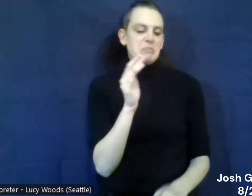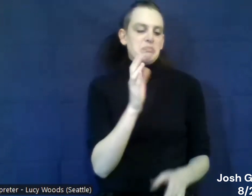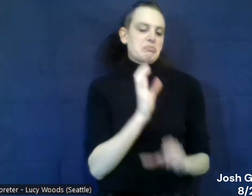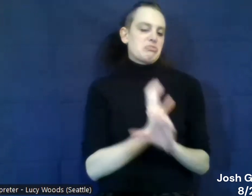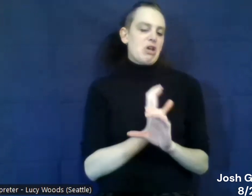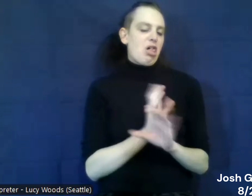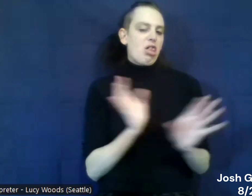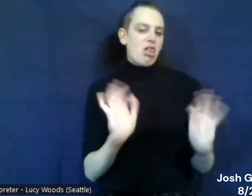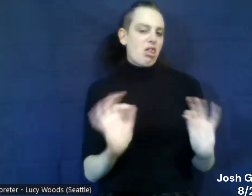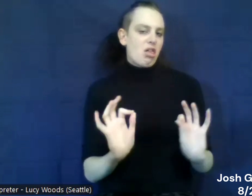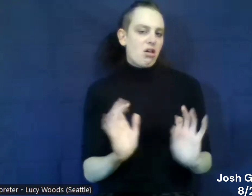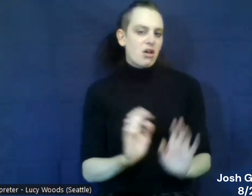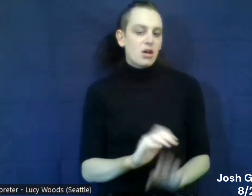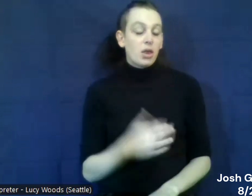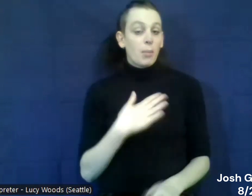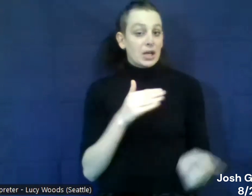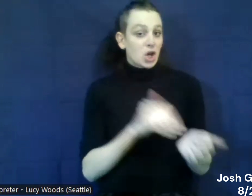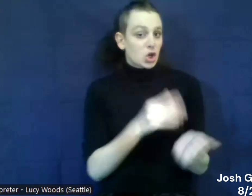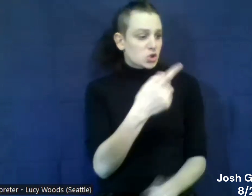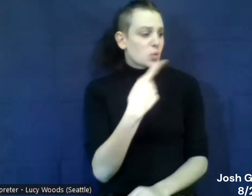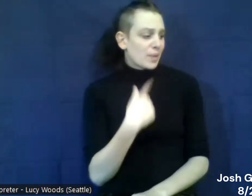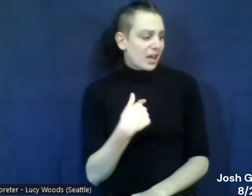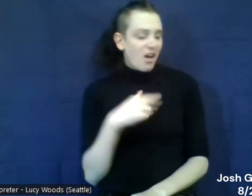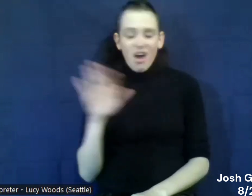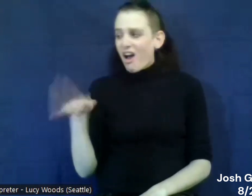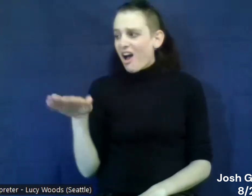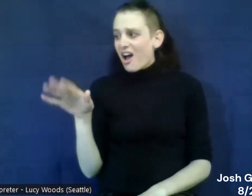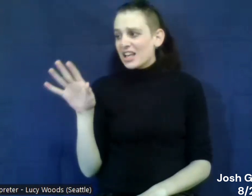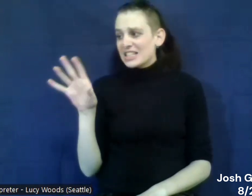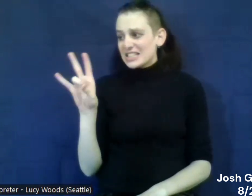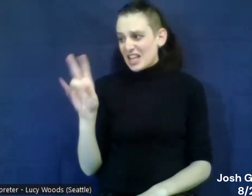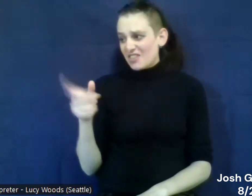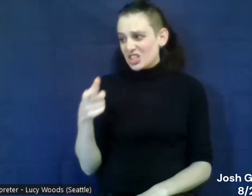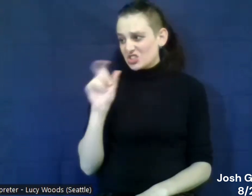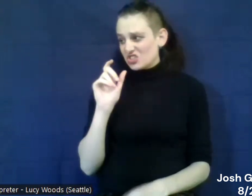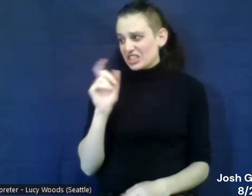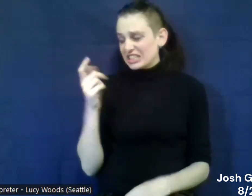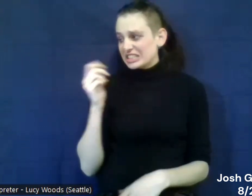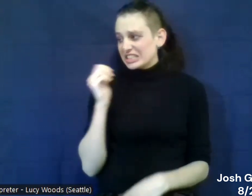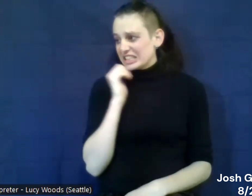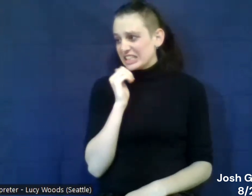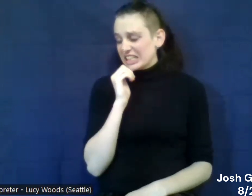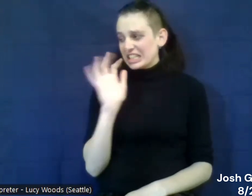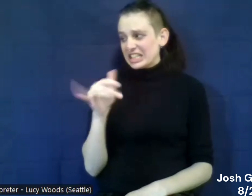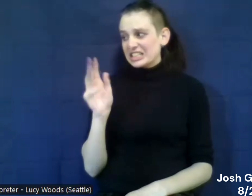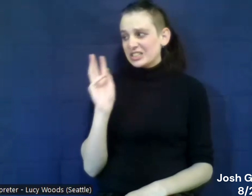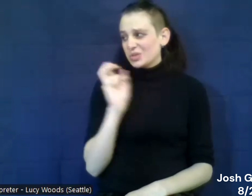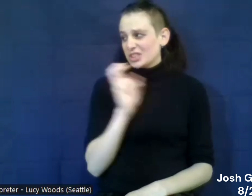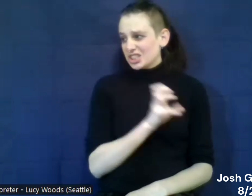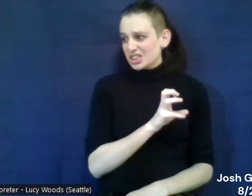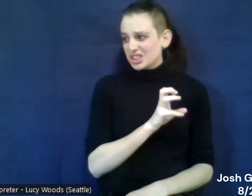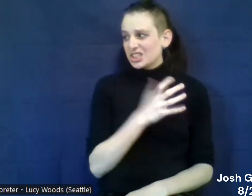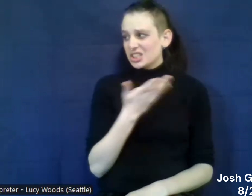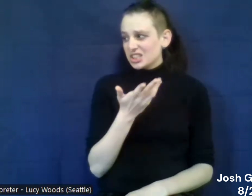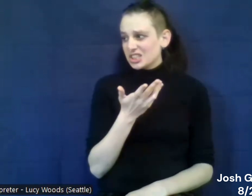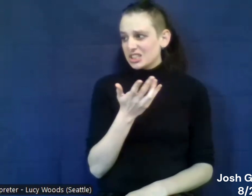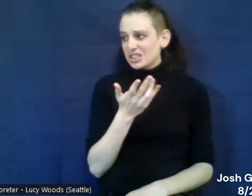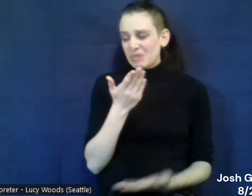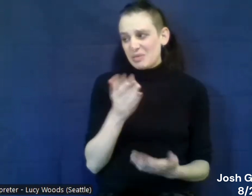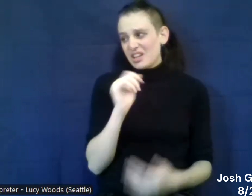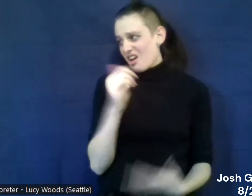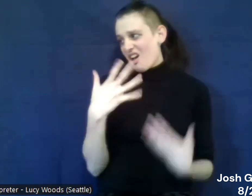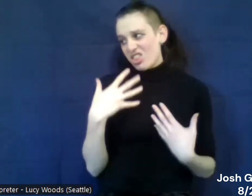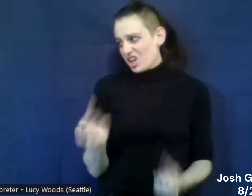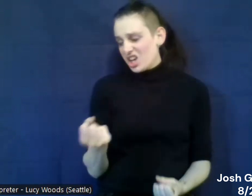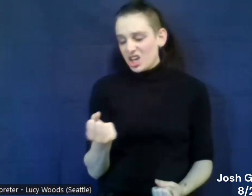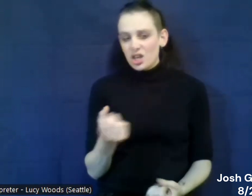anything. And then my doctor was like, hey, so this is a little weird. Like maybe this is not a healthy habit.